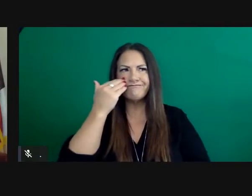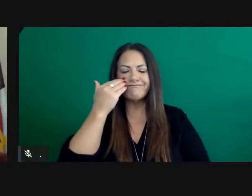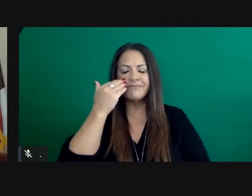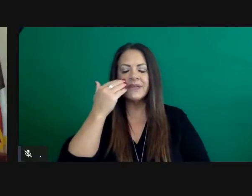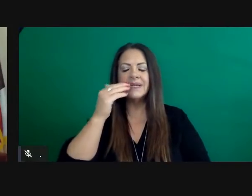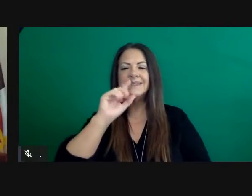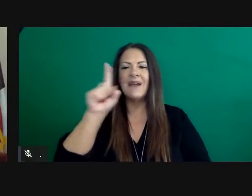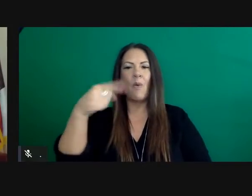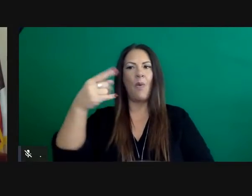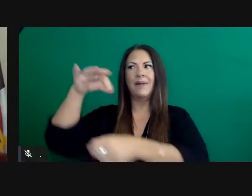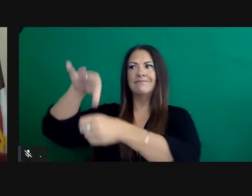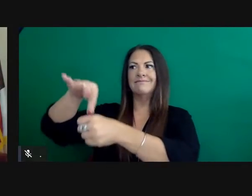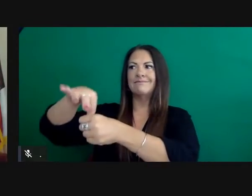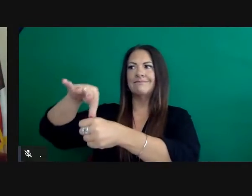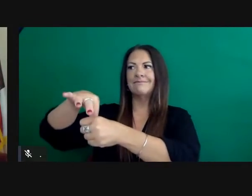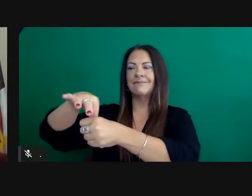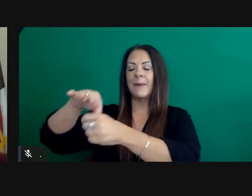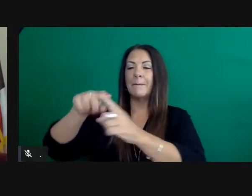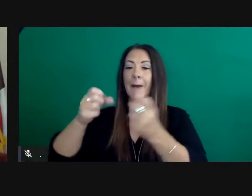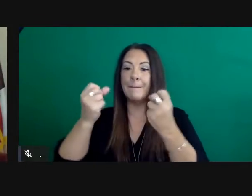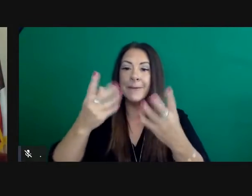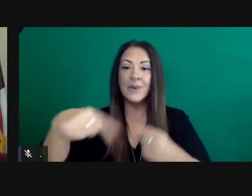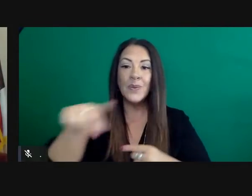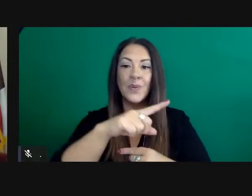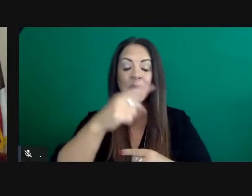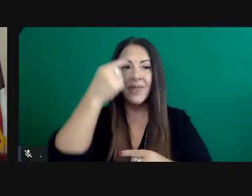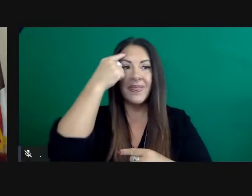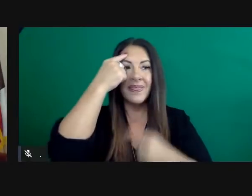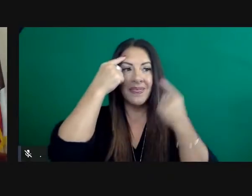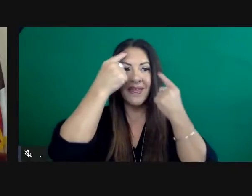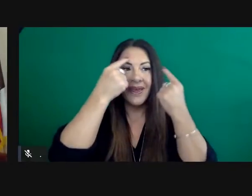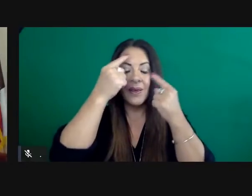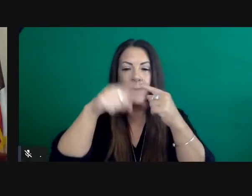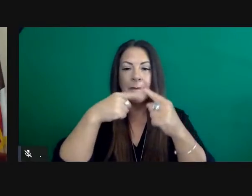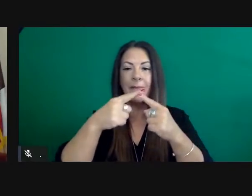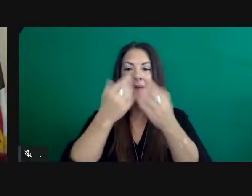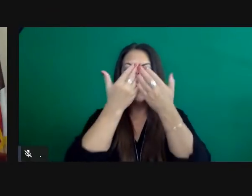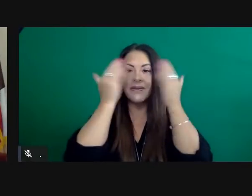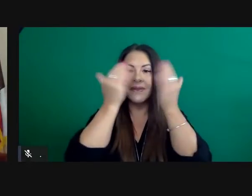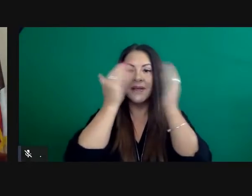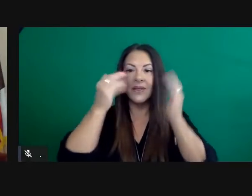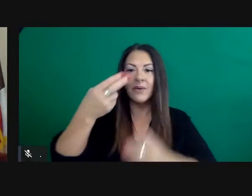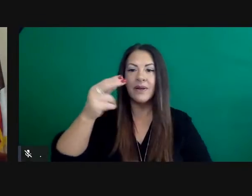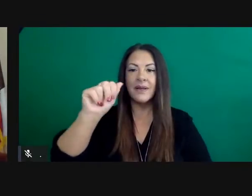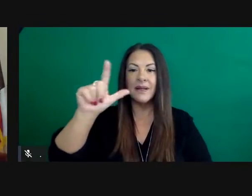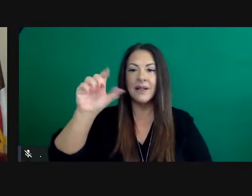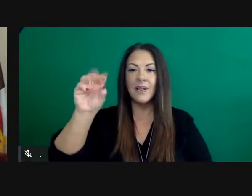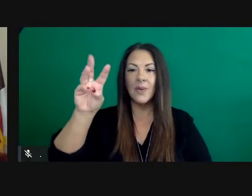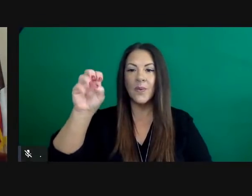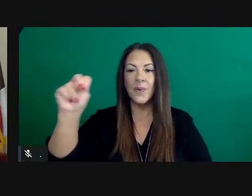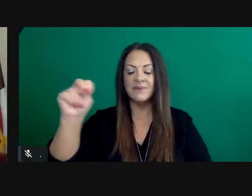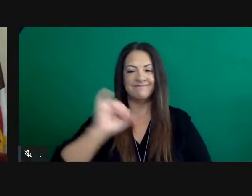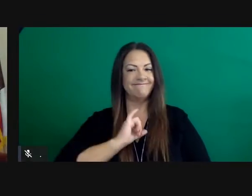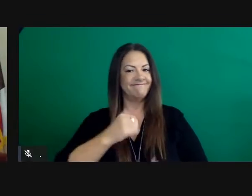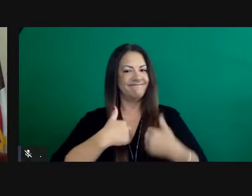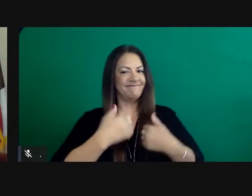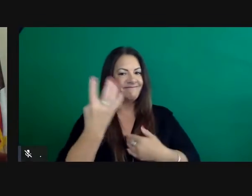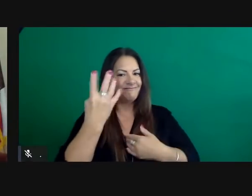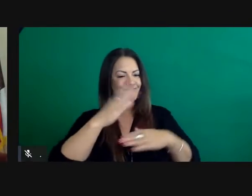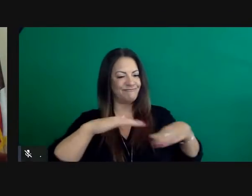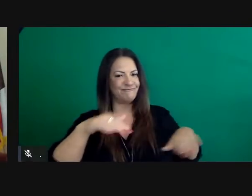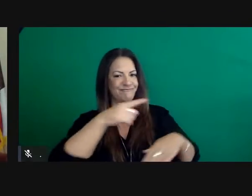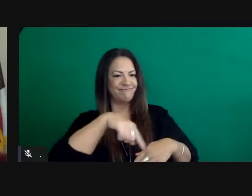but Halloween. I have 4 young kids who are itching and ready to go. They've been planning